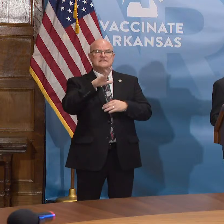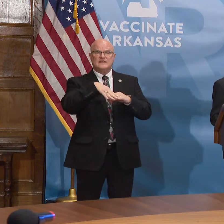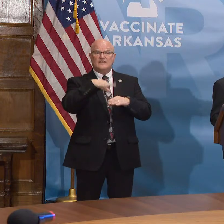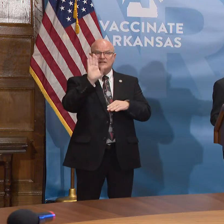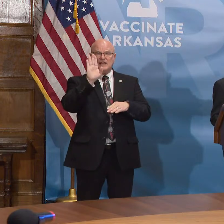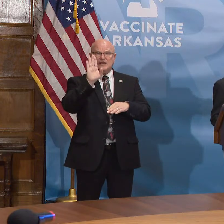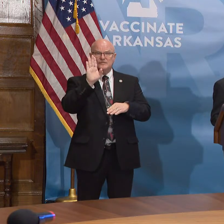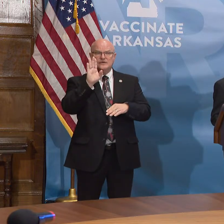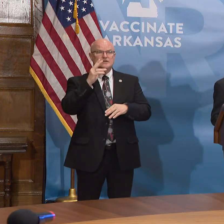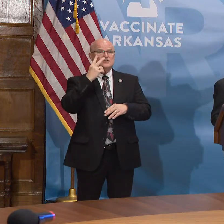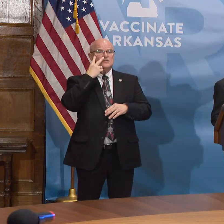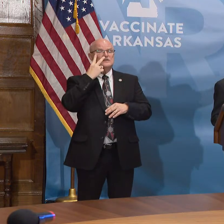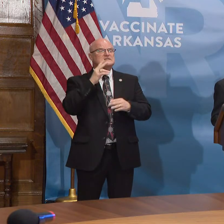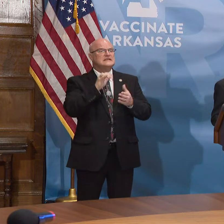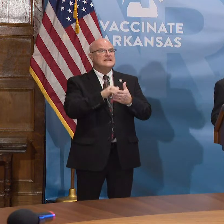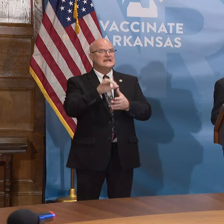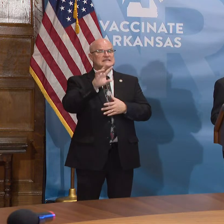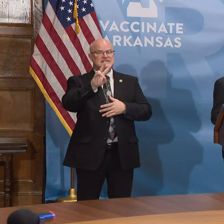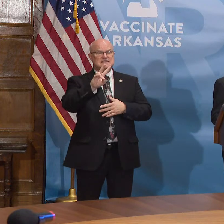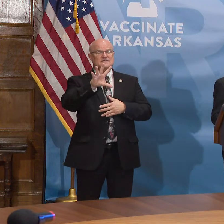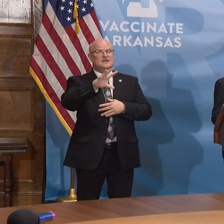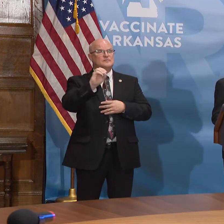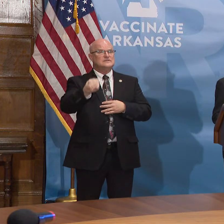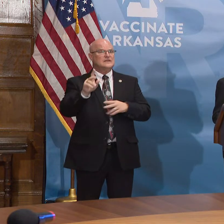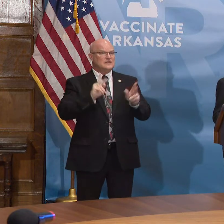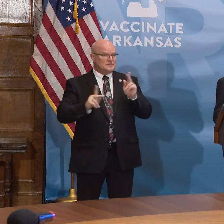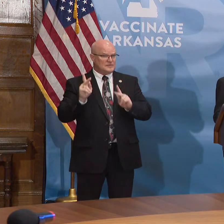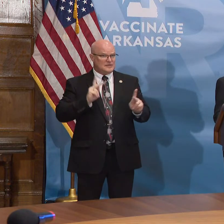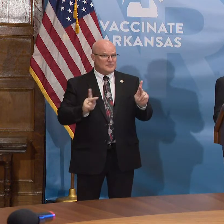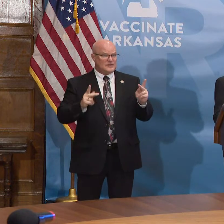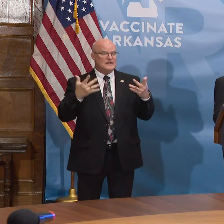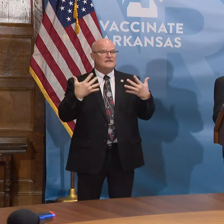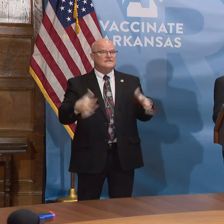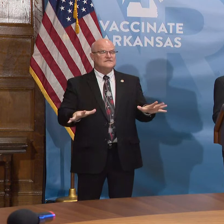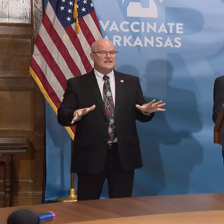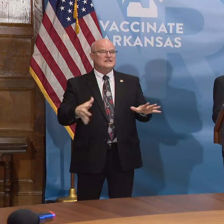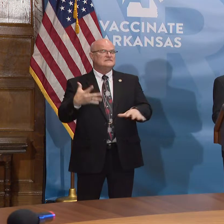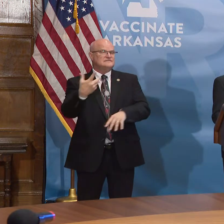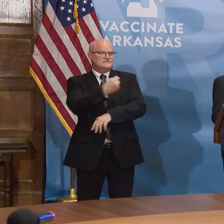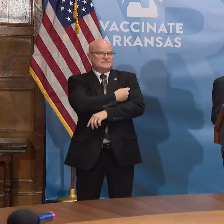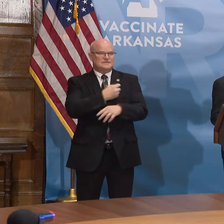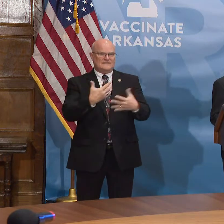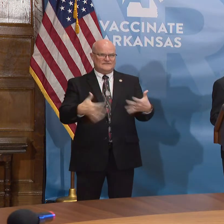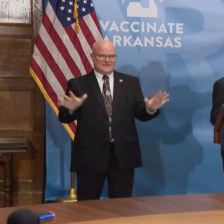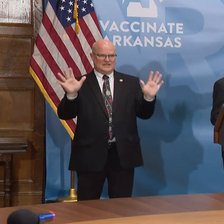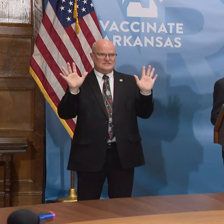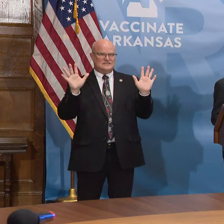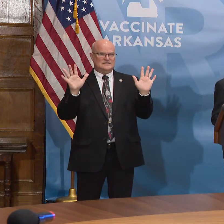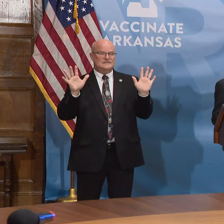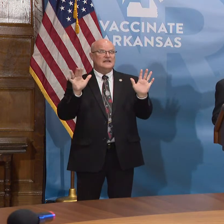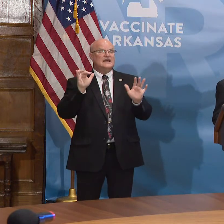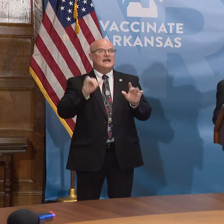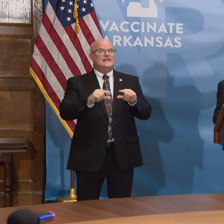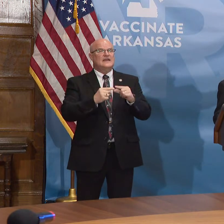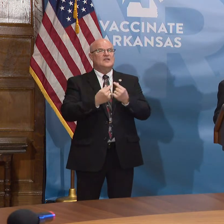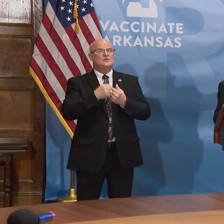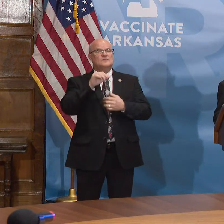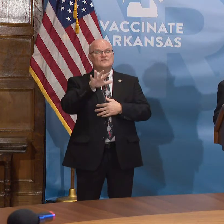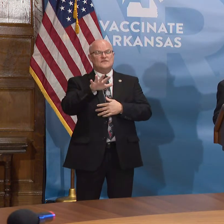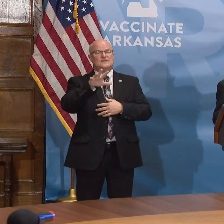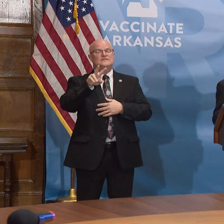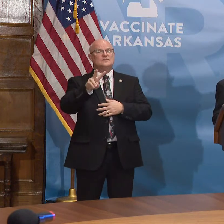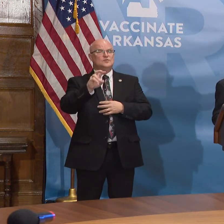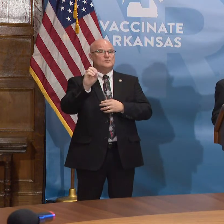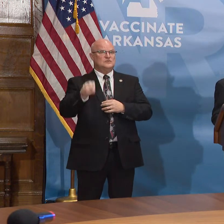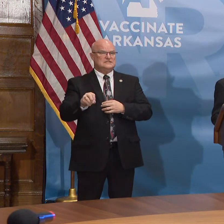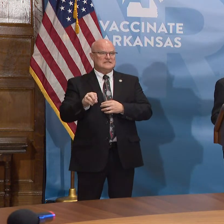older age group. You'll see that 75% of those individuals have received full vaccination, and of that group, 52%,